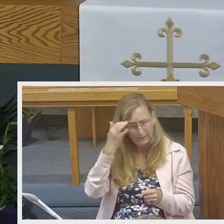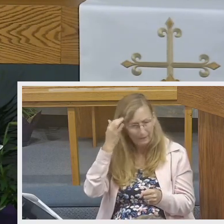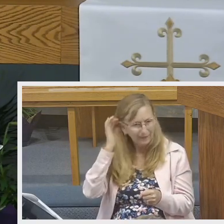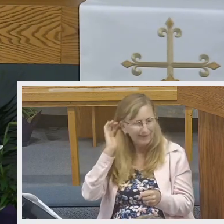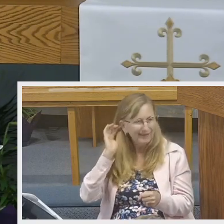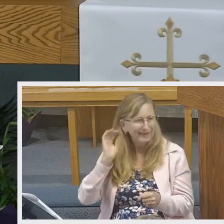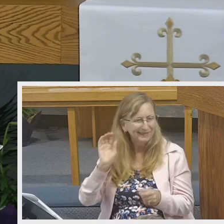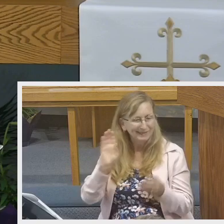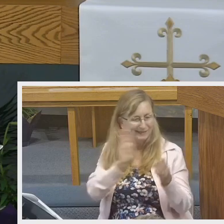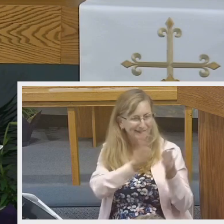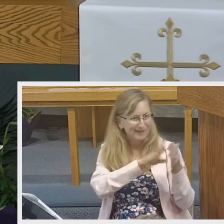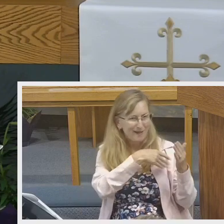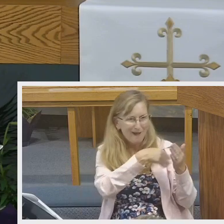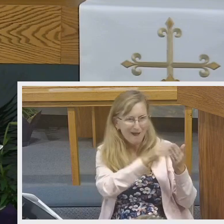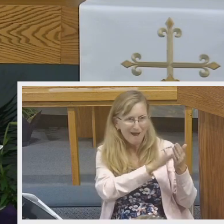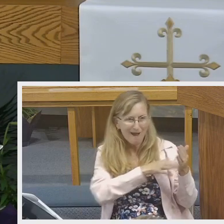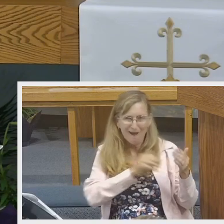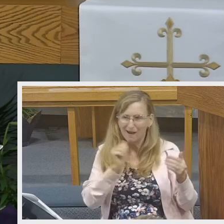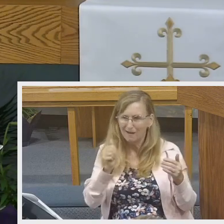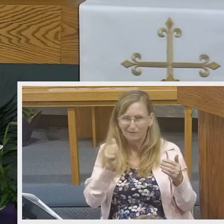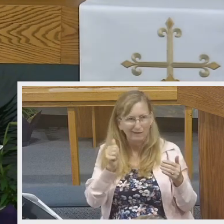Rembrandt has painted himself into the picture,